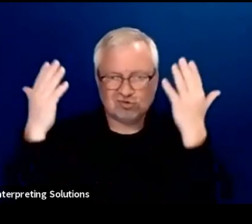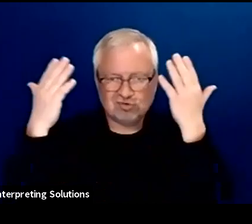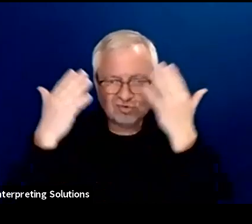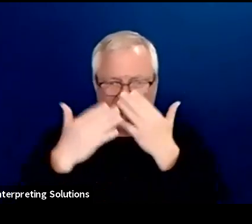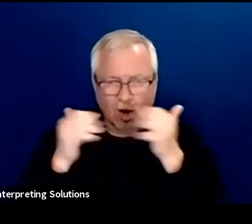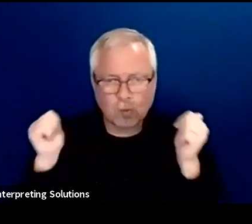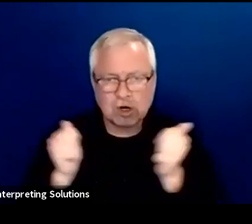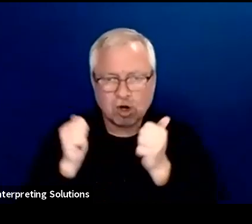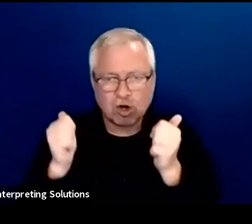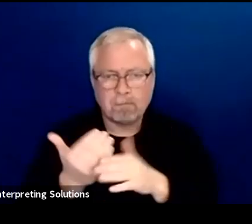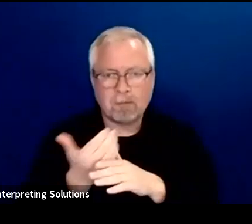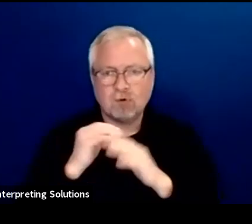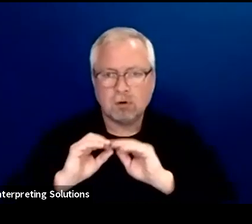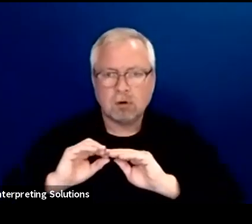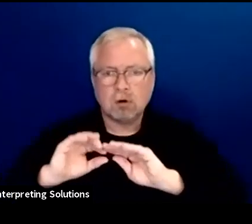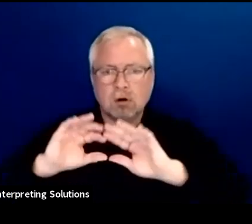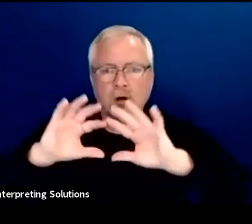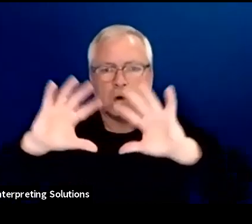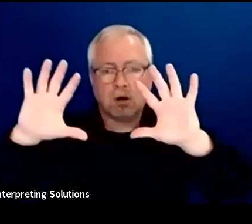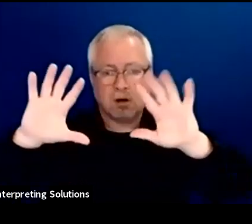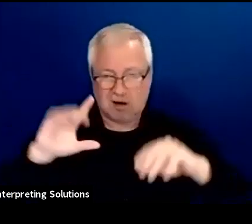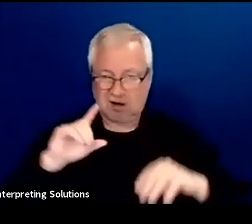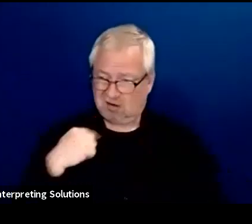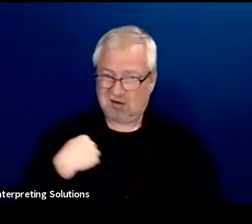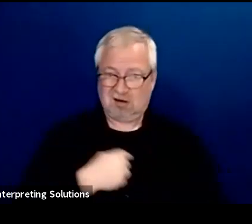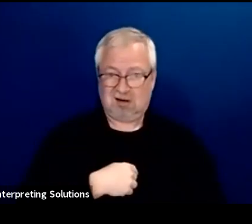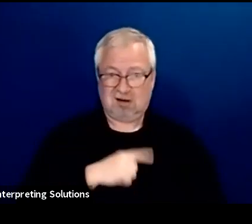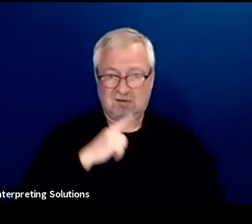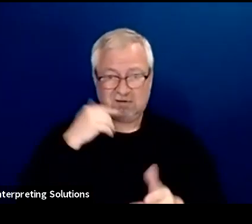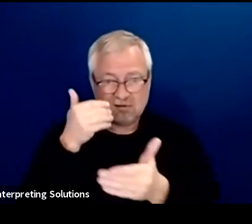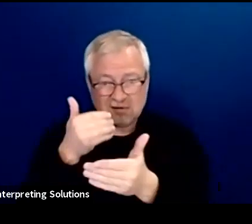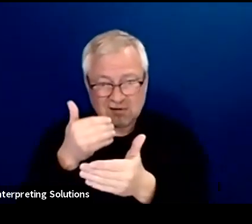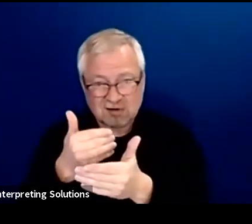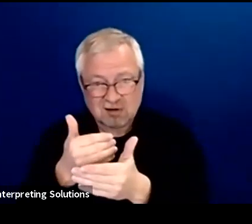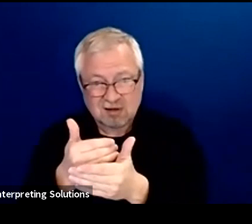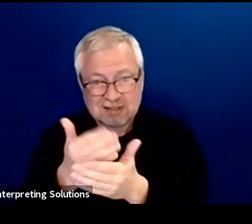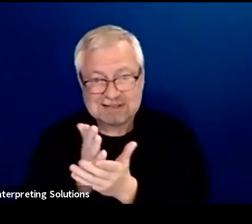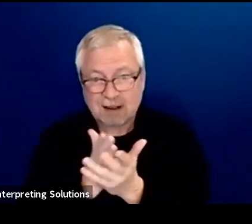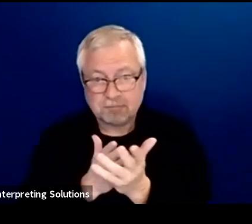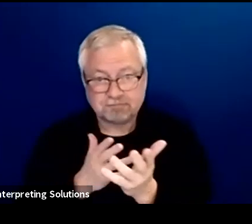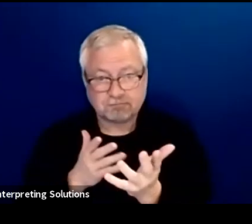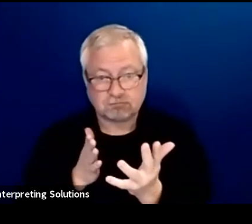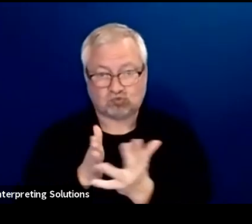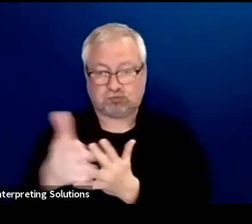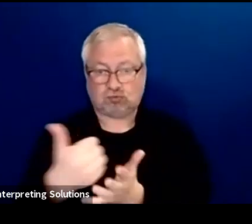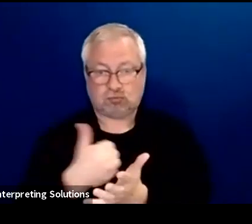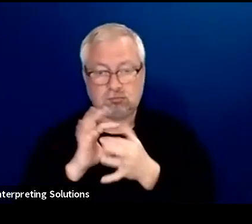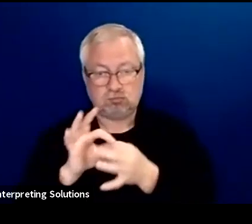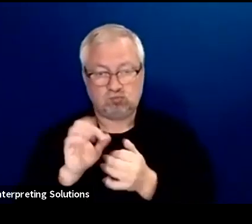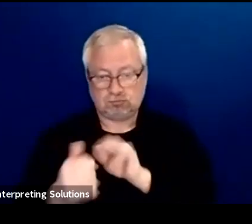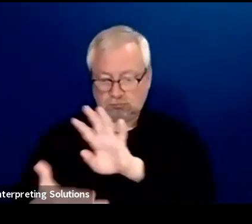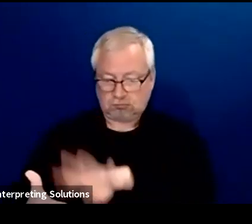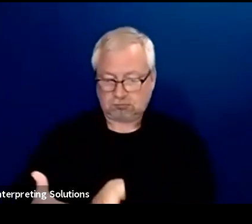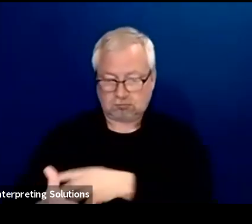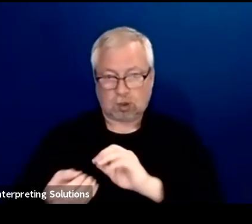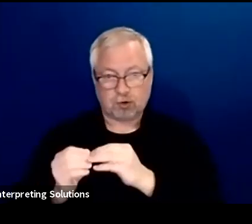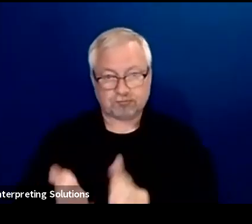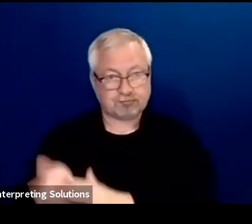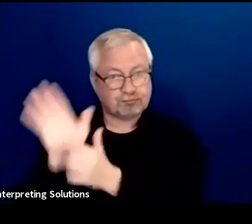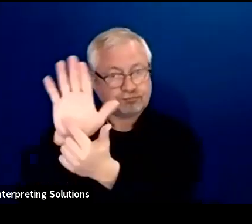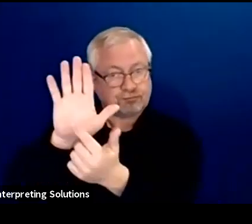any closer to getting some transparency in the modeling that you're relying on to make these decisions? Sure, Tom,